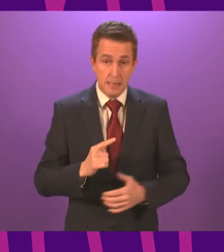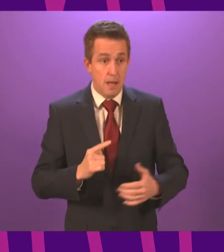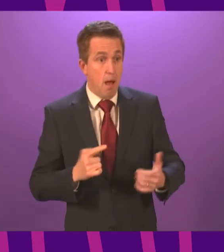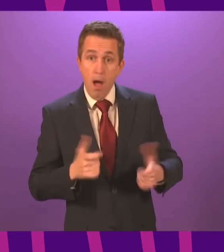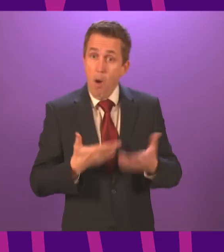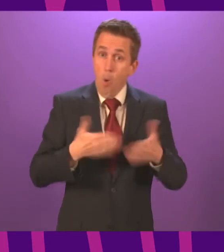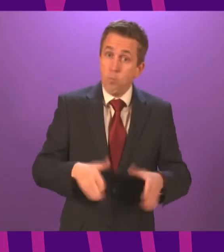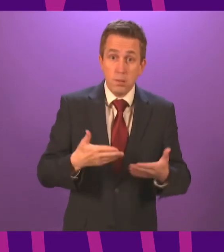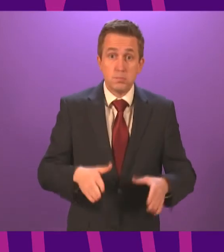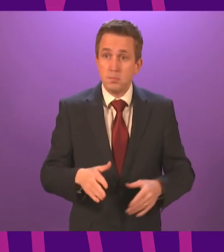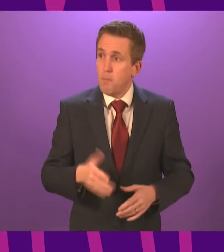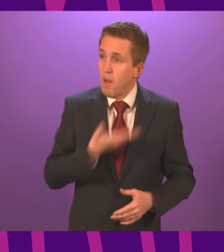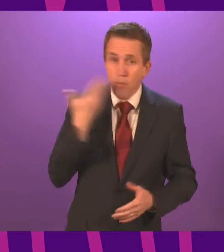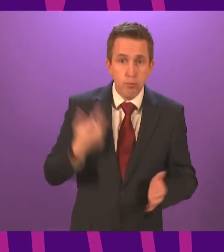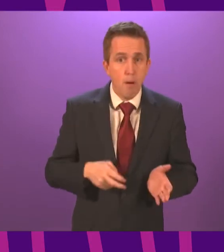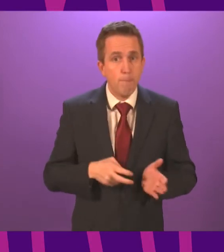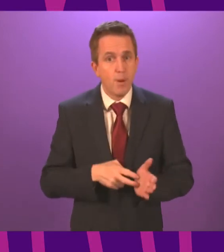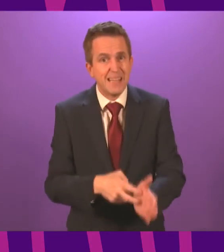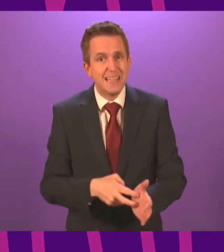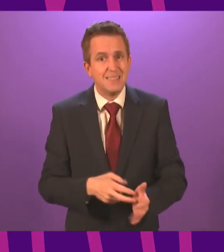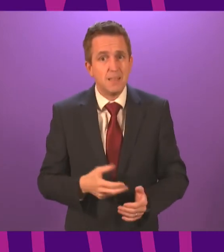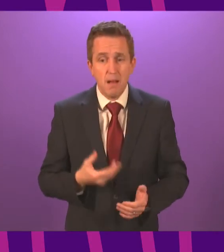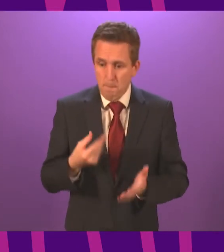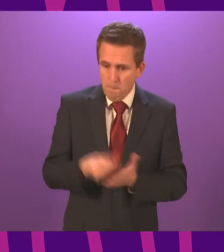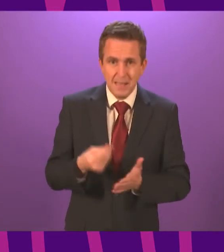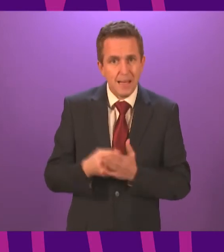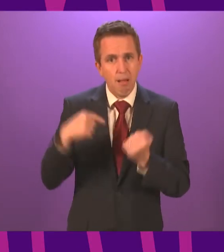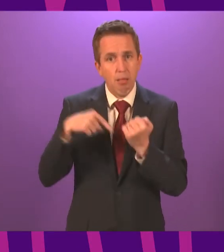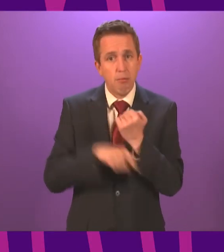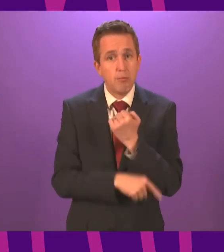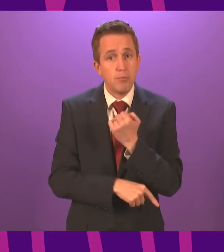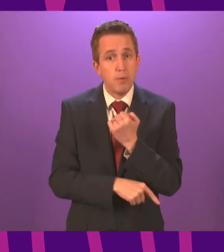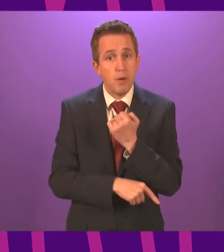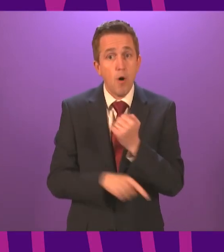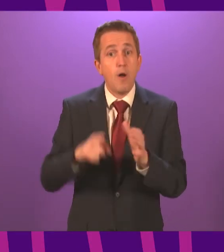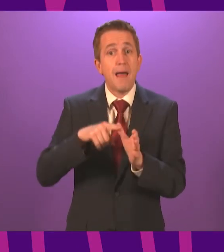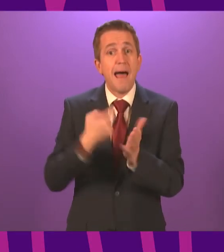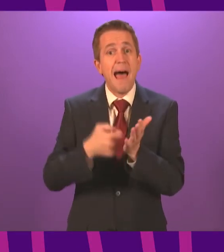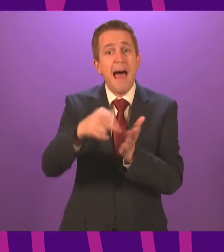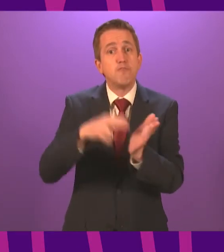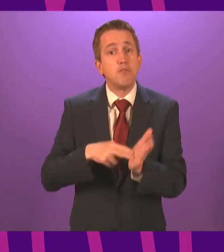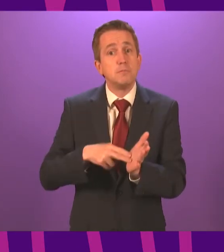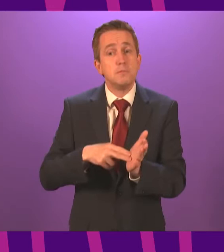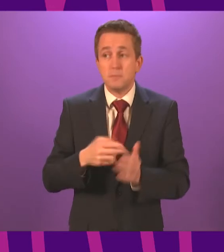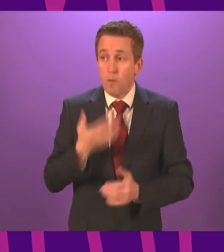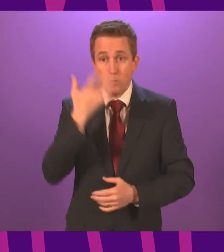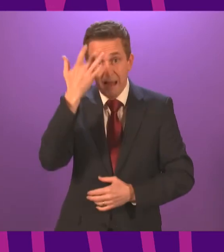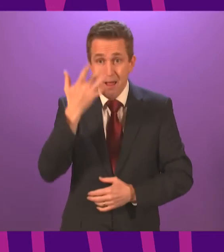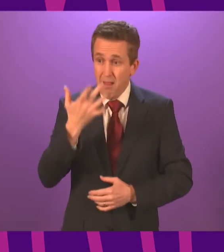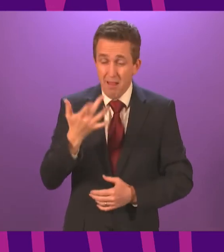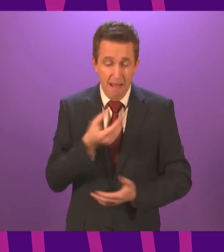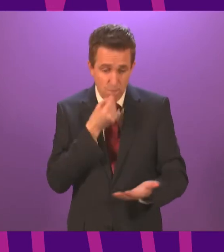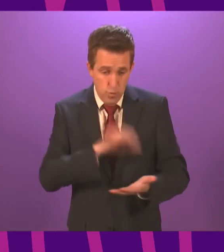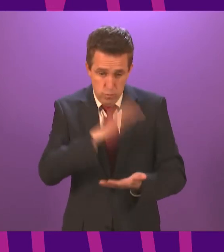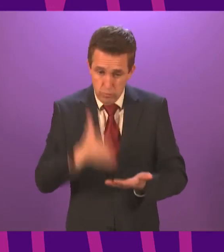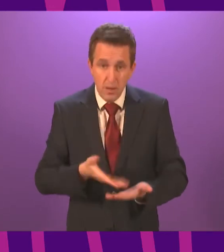stay open, but they've got no bookings and they're losing money hand over fist. Or a hotel on Arran who said they had to throw away rotten food